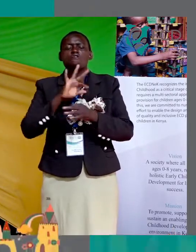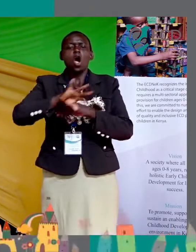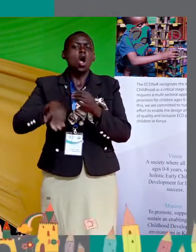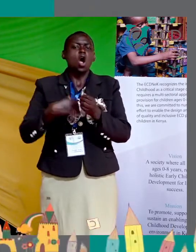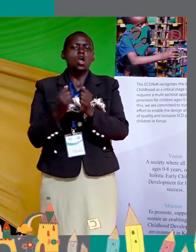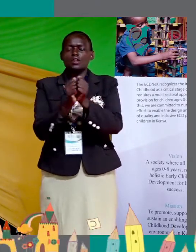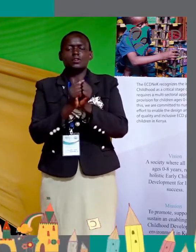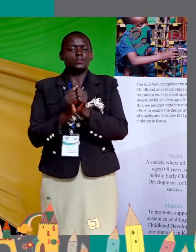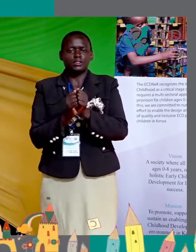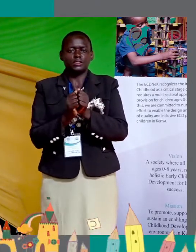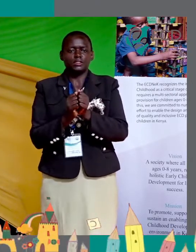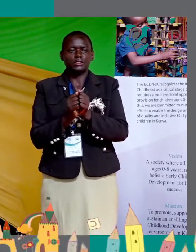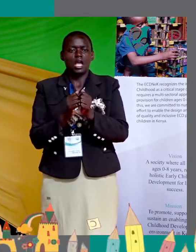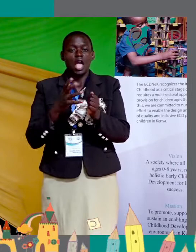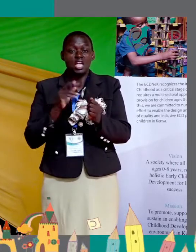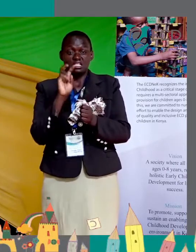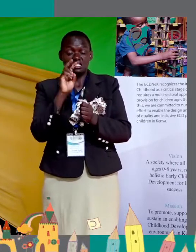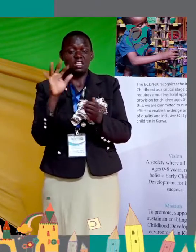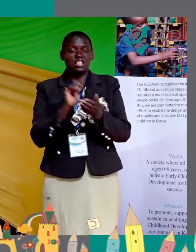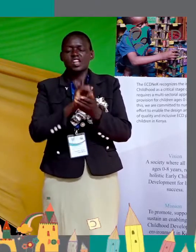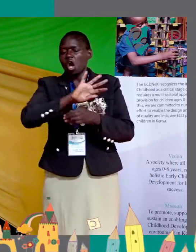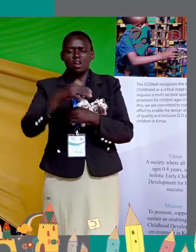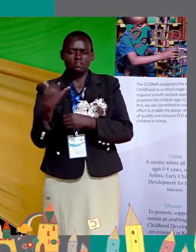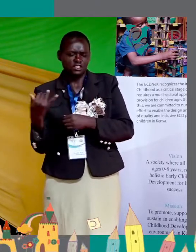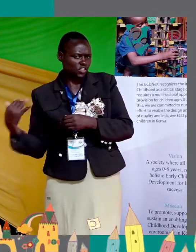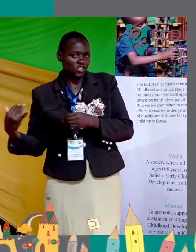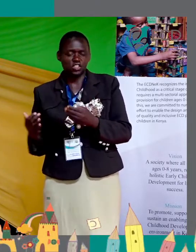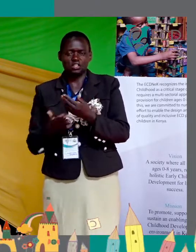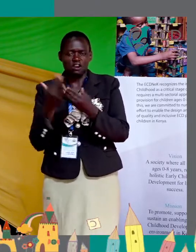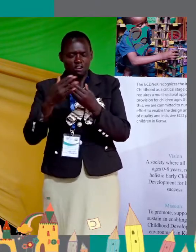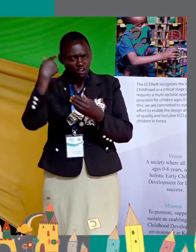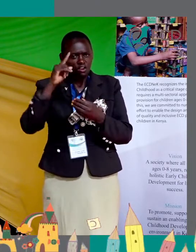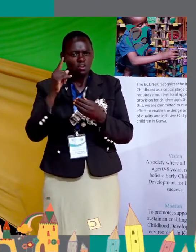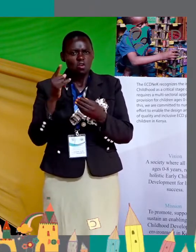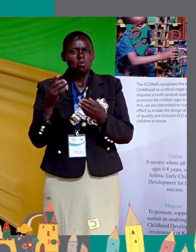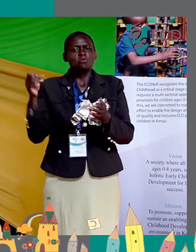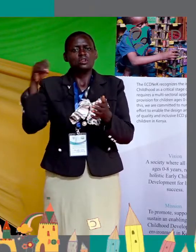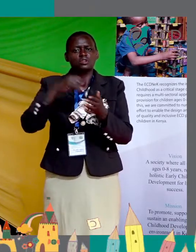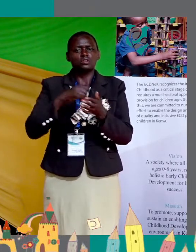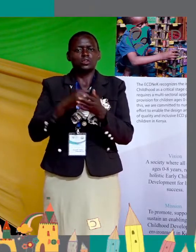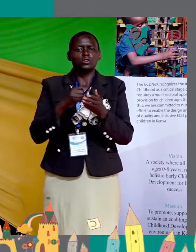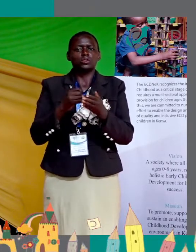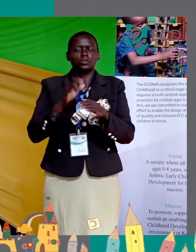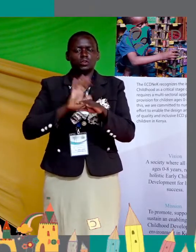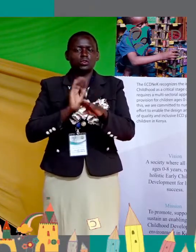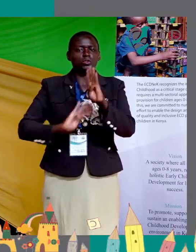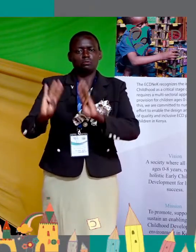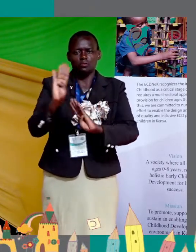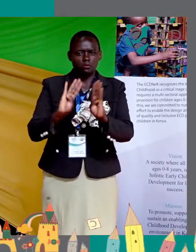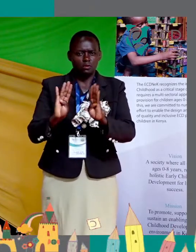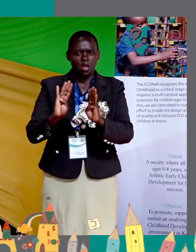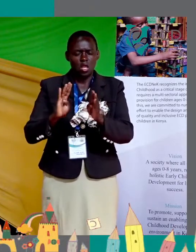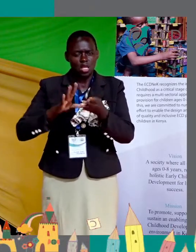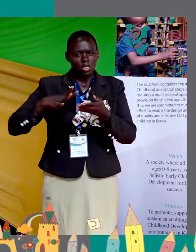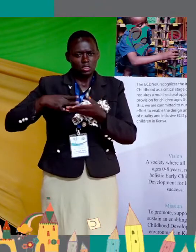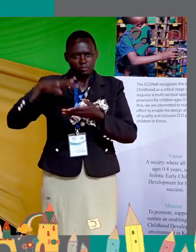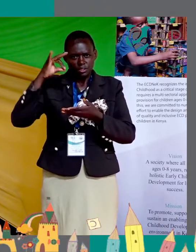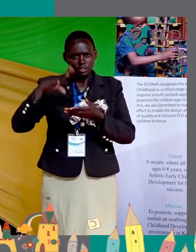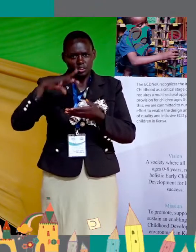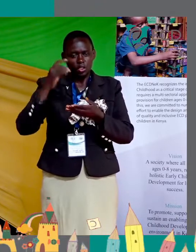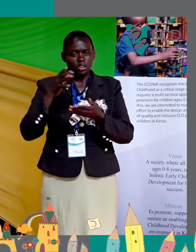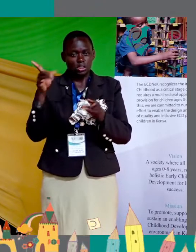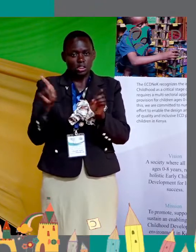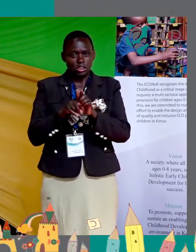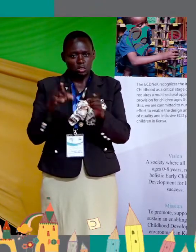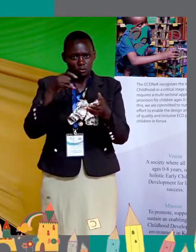towards ensuring that our children are well nurtured, we inculcate good values, we inculcate spirituality